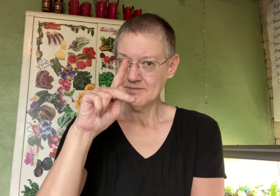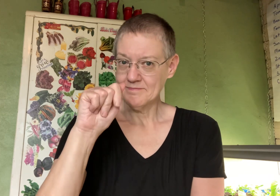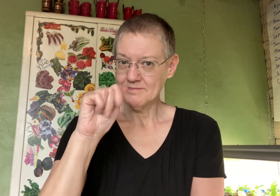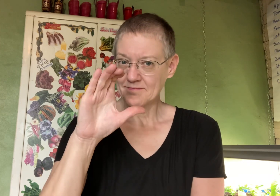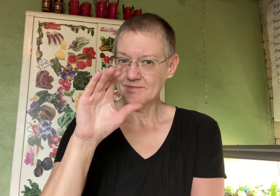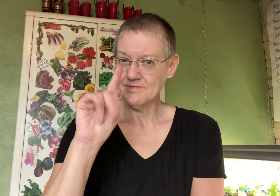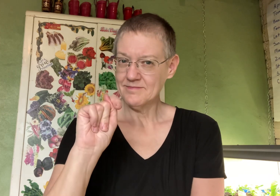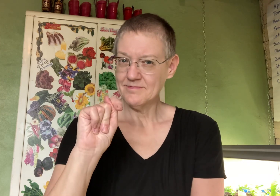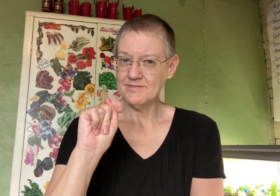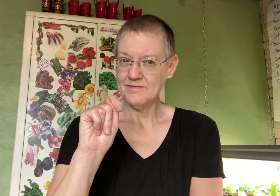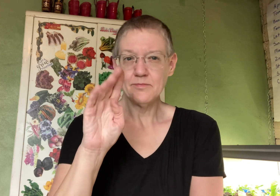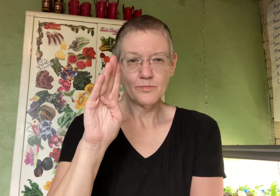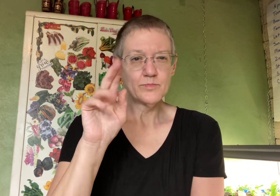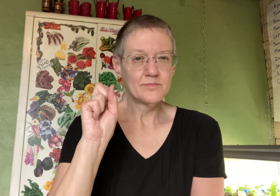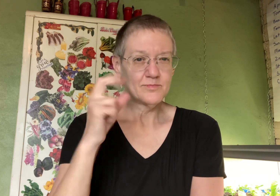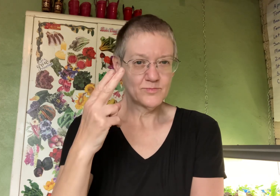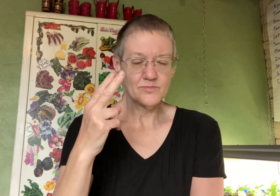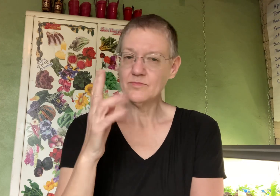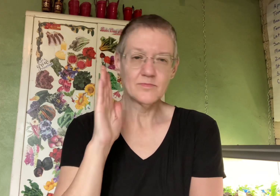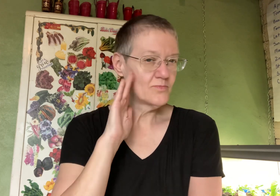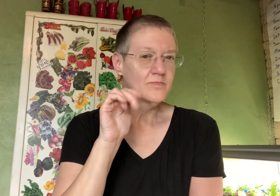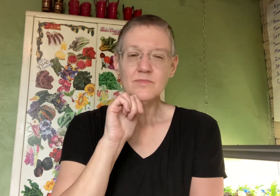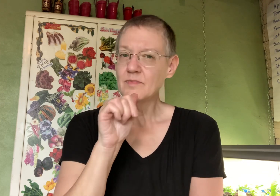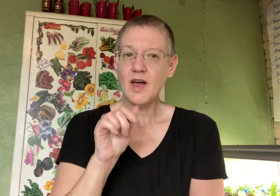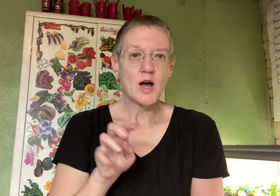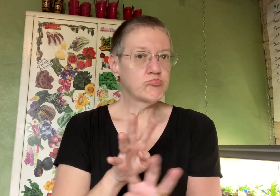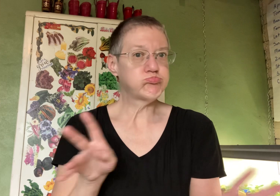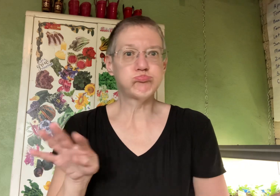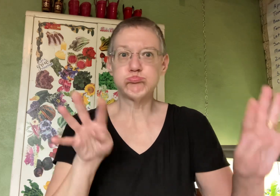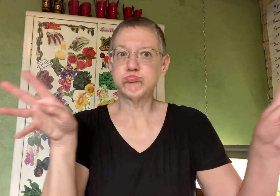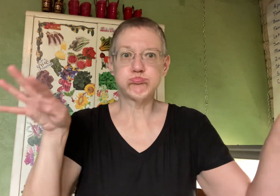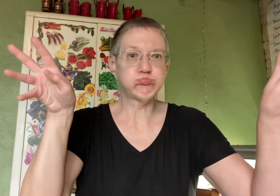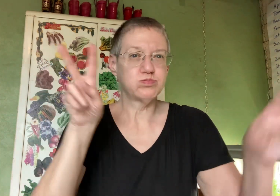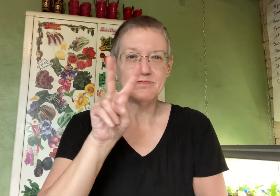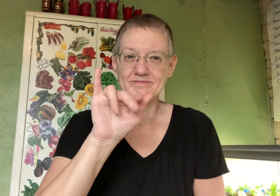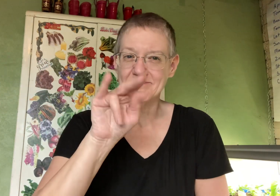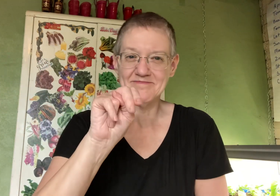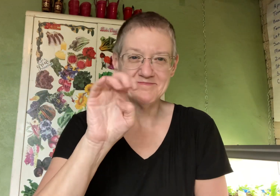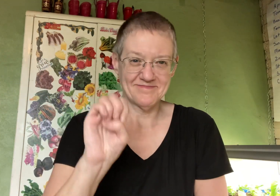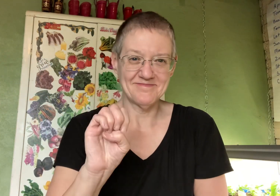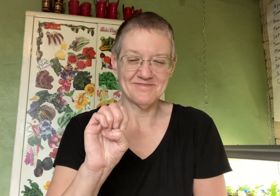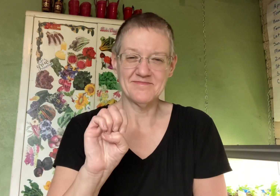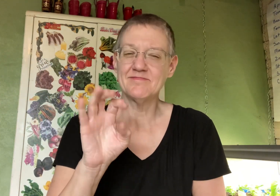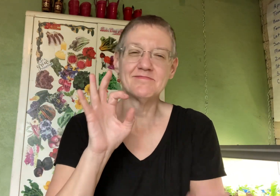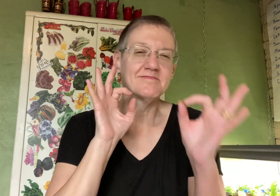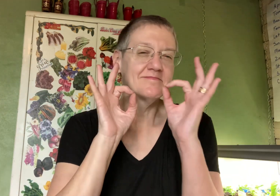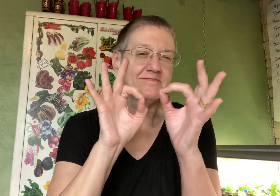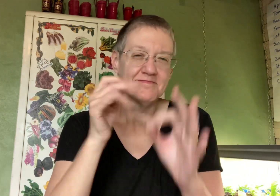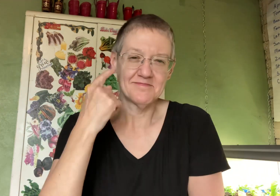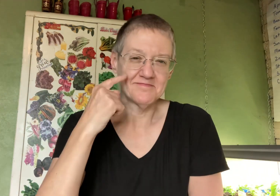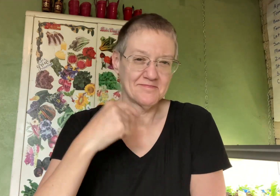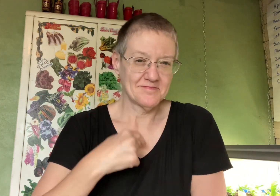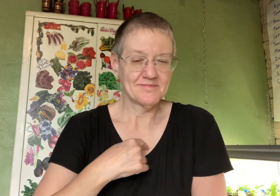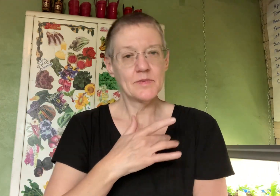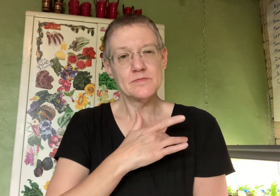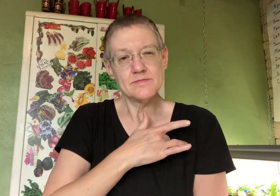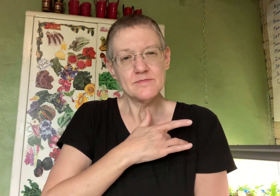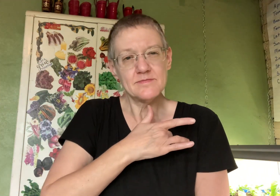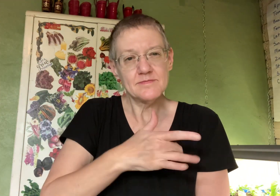55 being compact, bush, means it's not going to vine out on me. So that's just perfect for